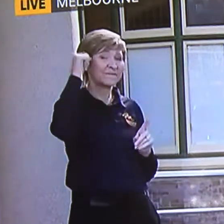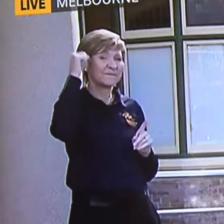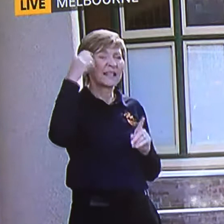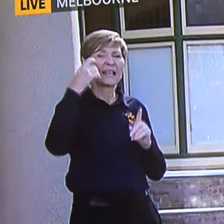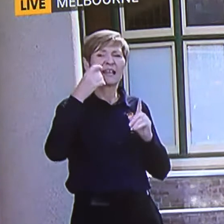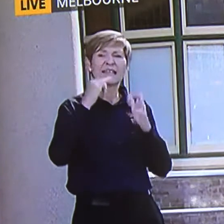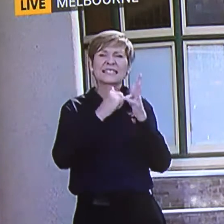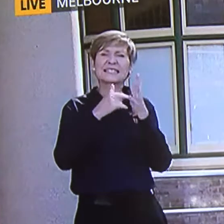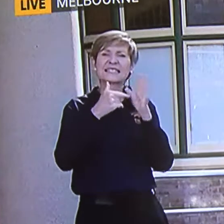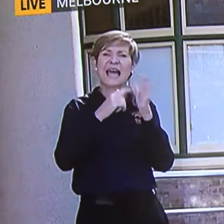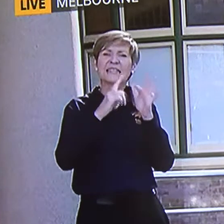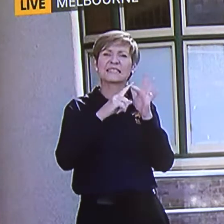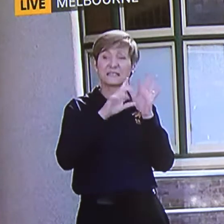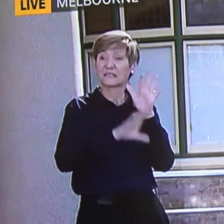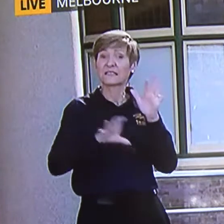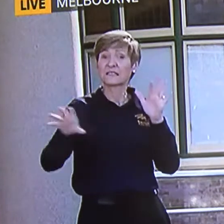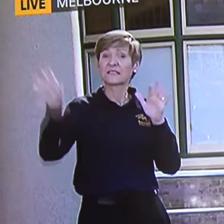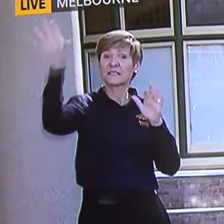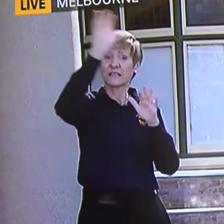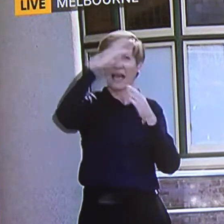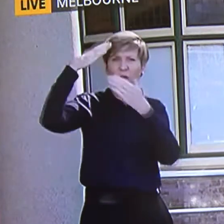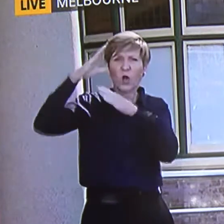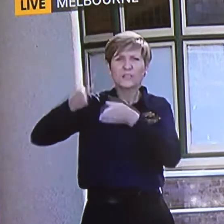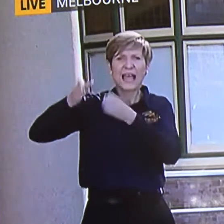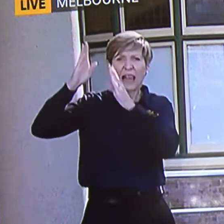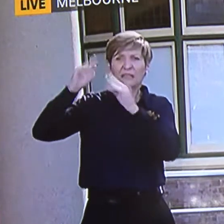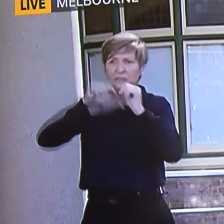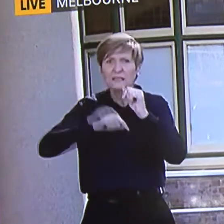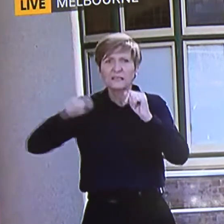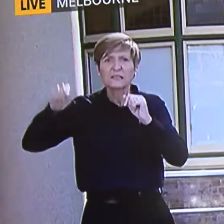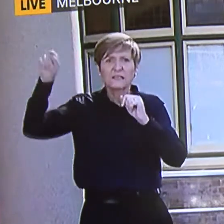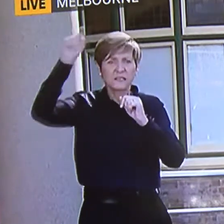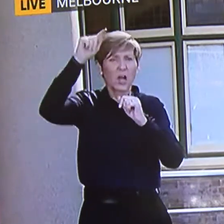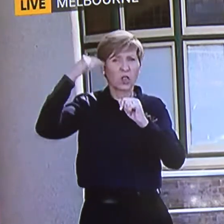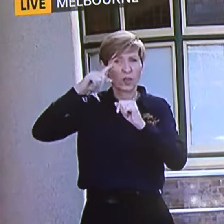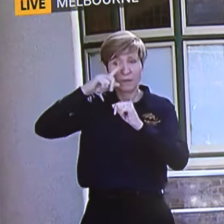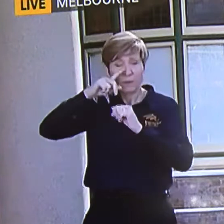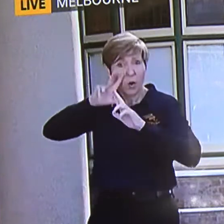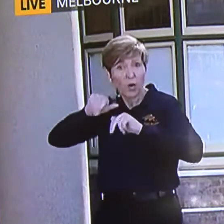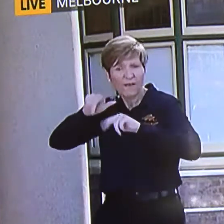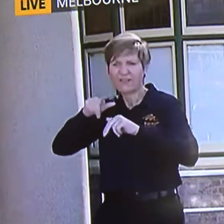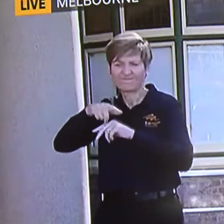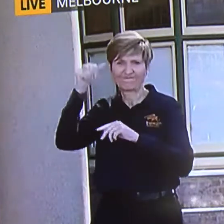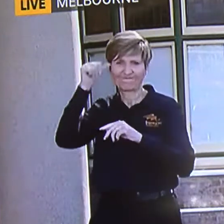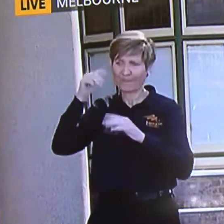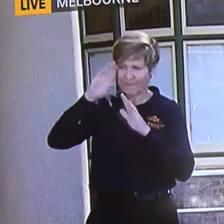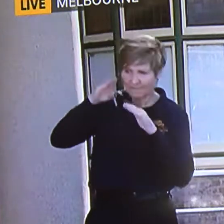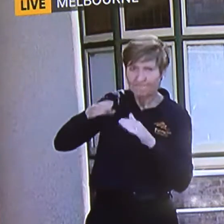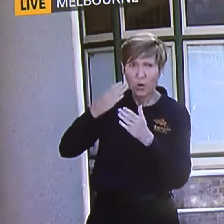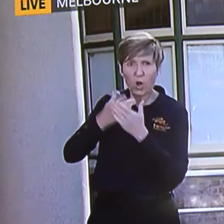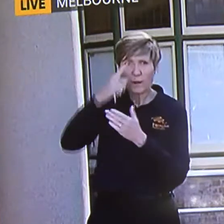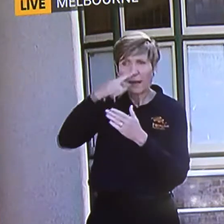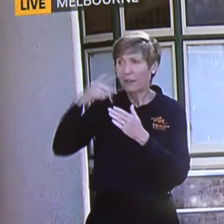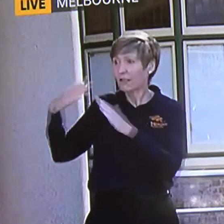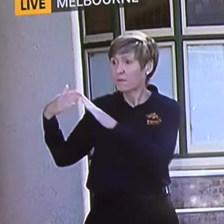are ensuring that there is a very strong focus on mental health and safety for people who are returning